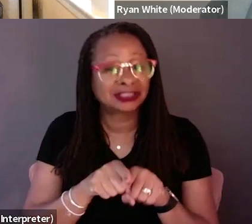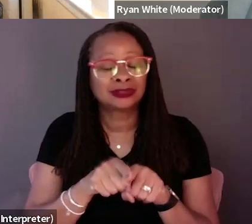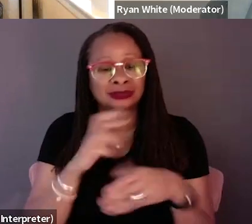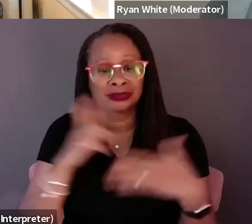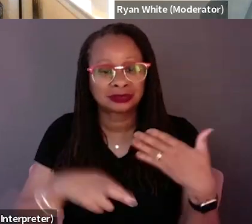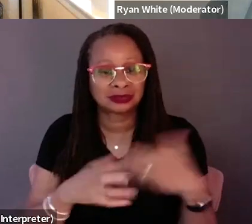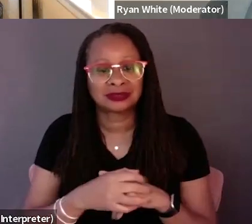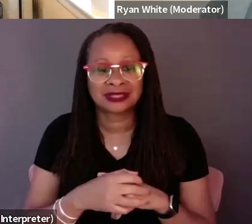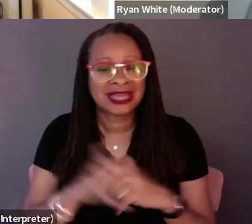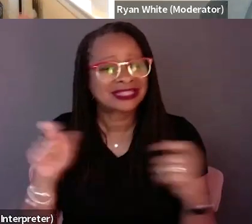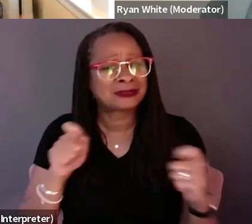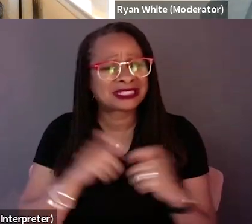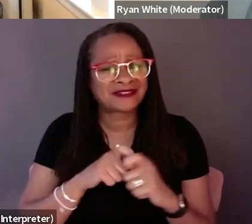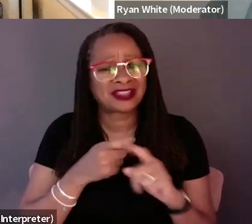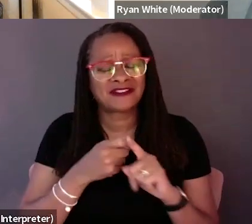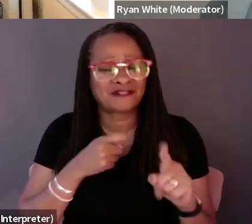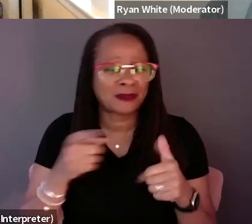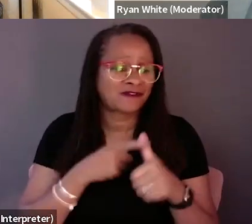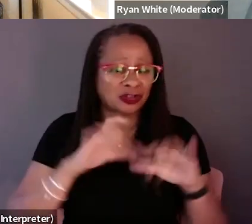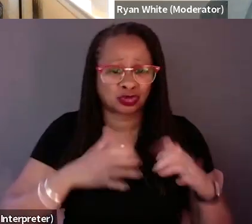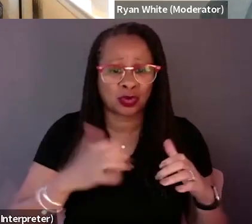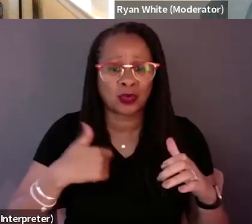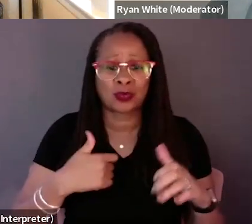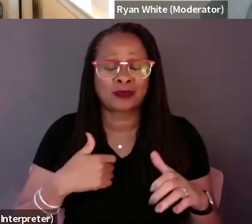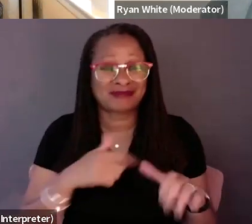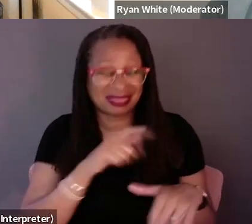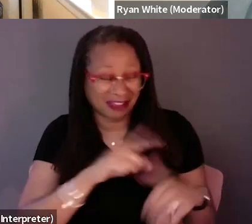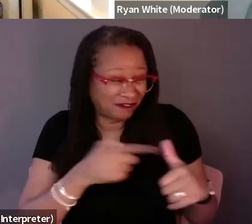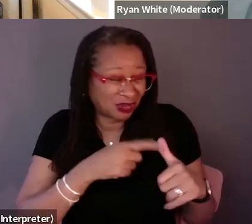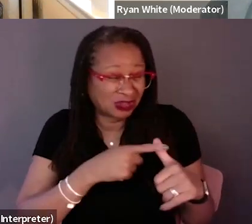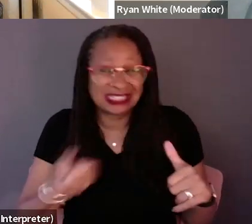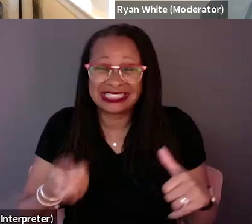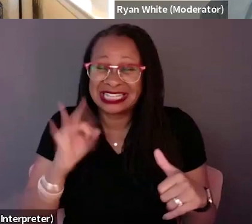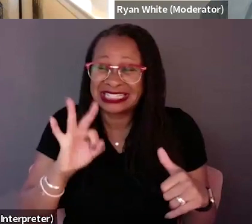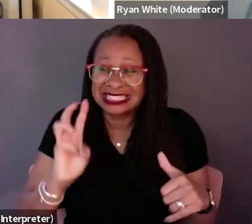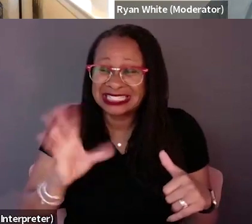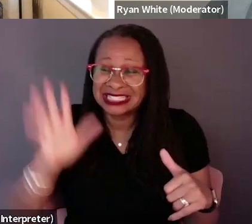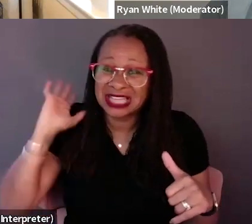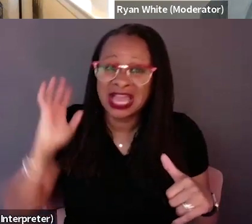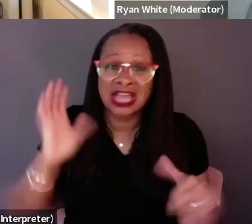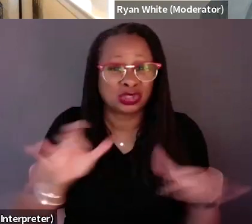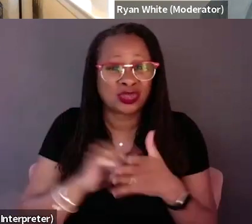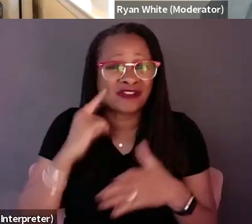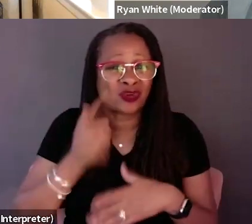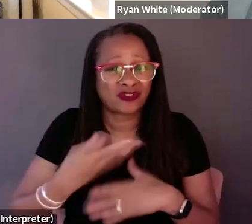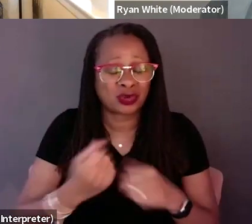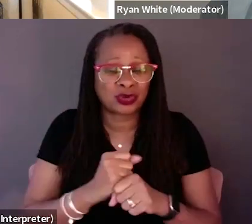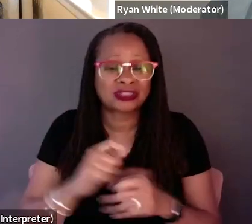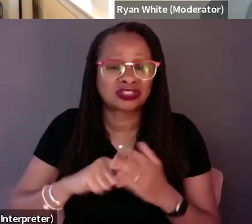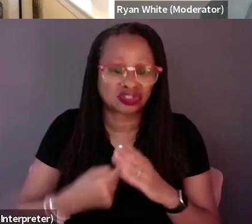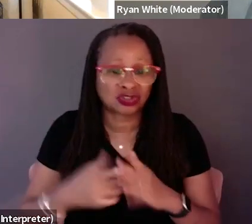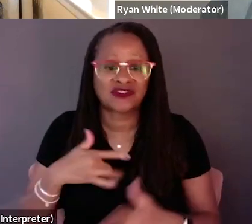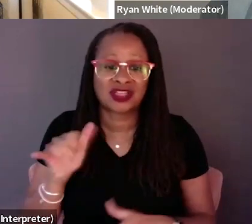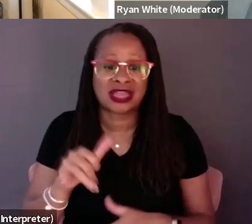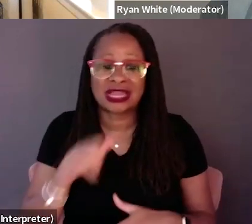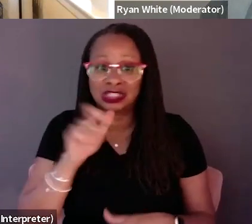result, especially from this first group that were doing it, as a result, like, you do that for a couple of years and then it starts to